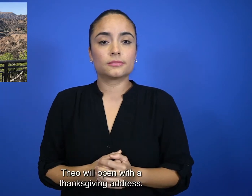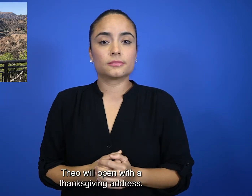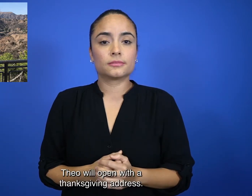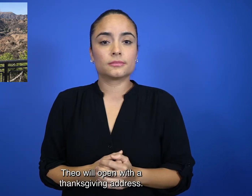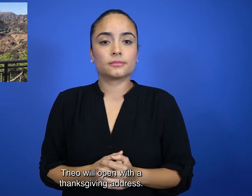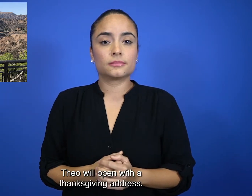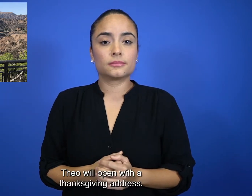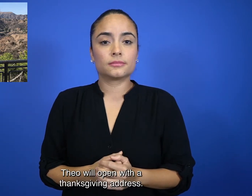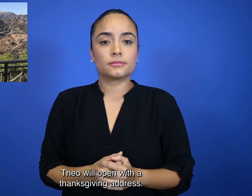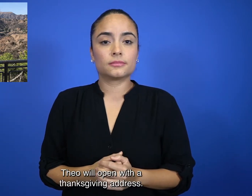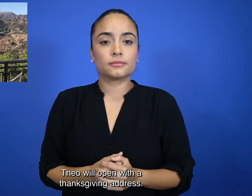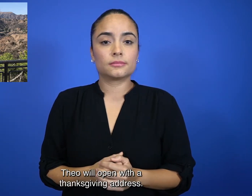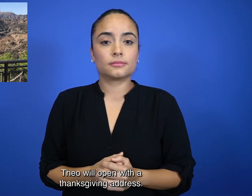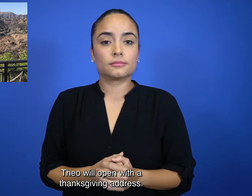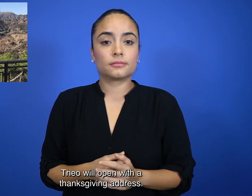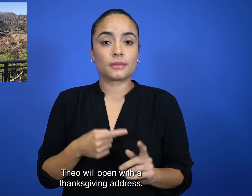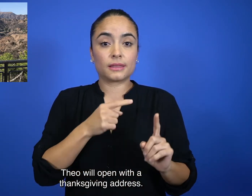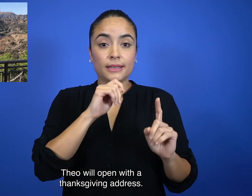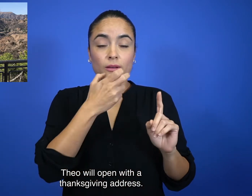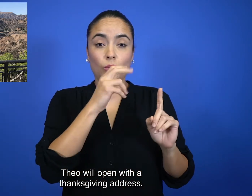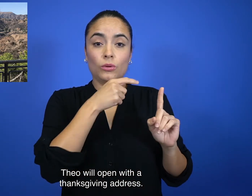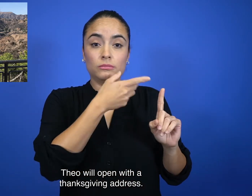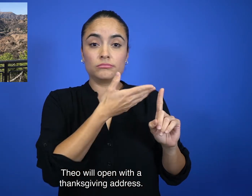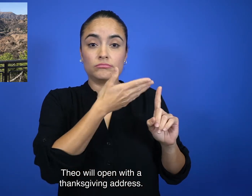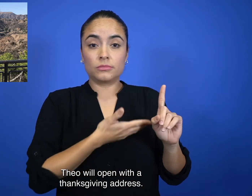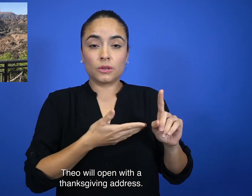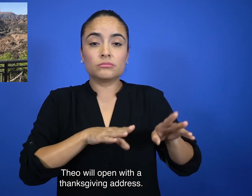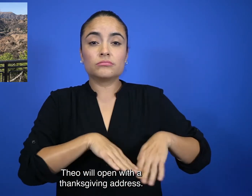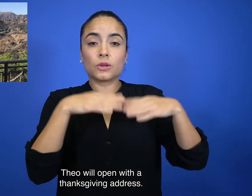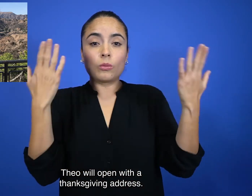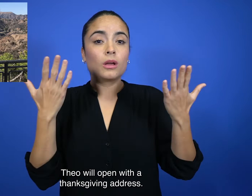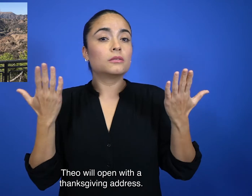Theo will open with a Thanksgiving address.